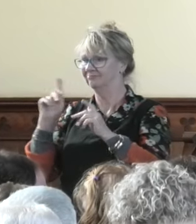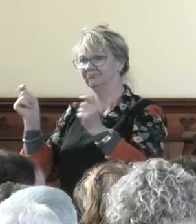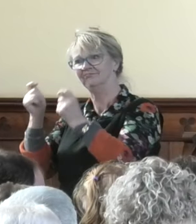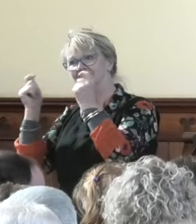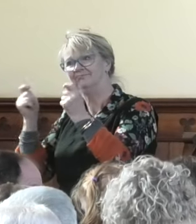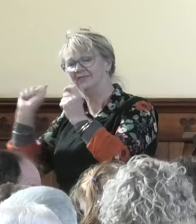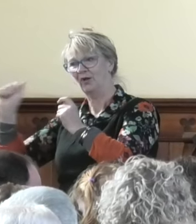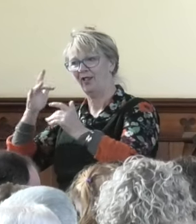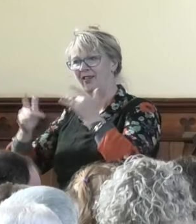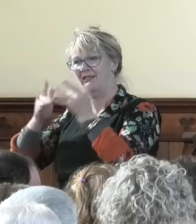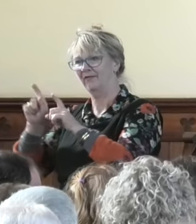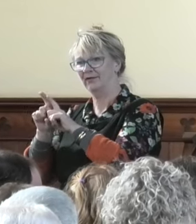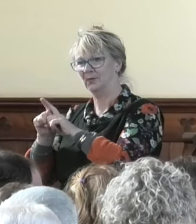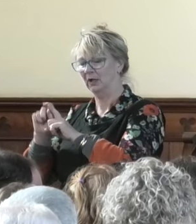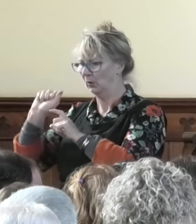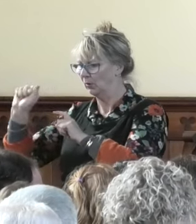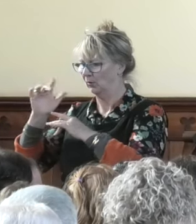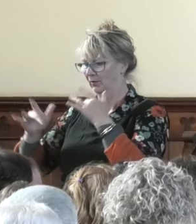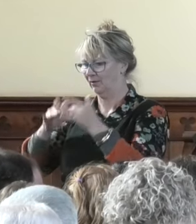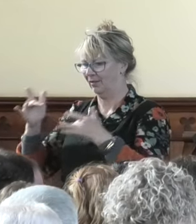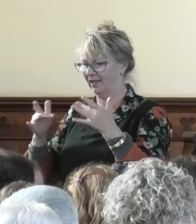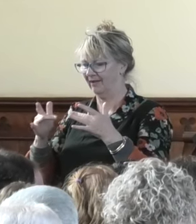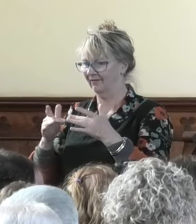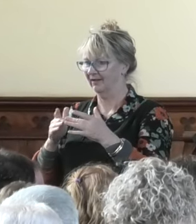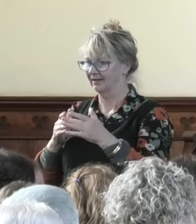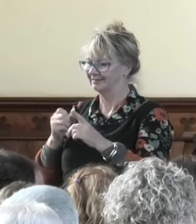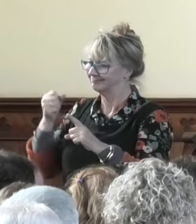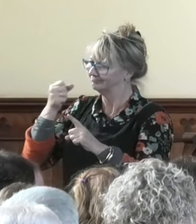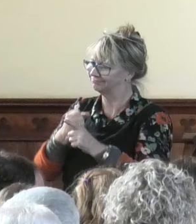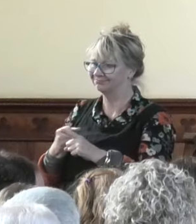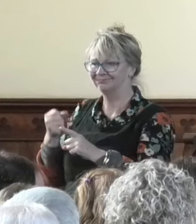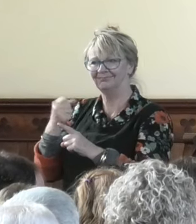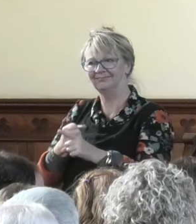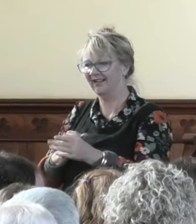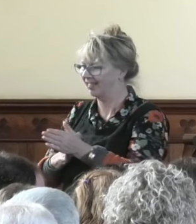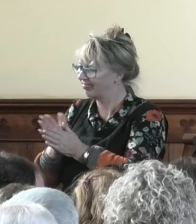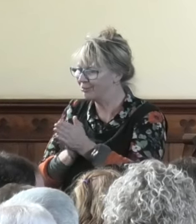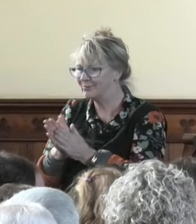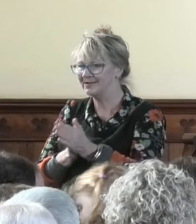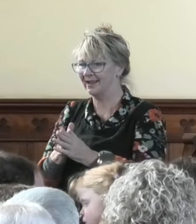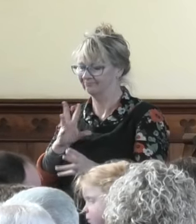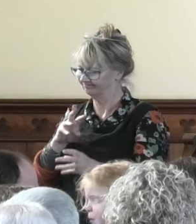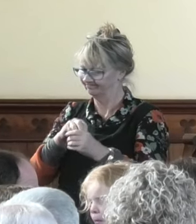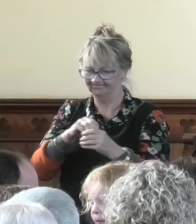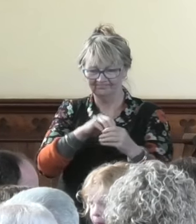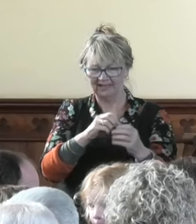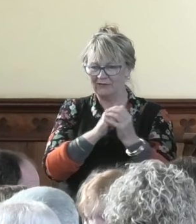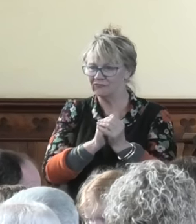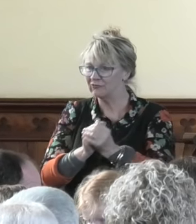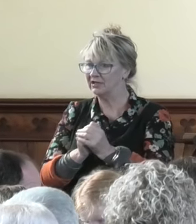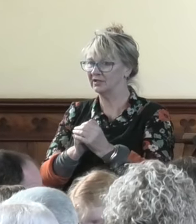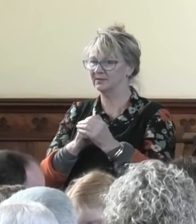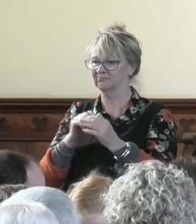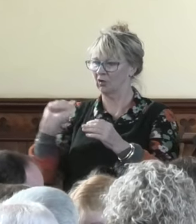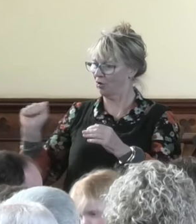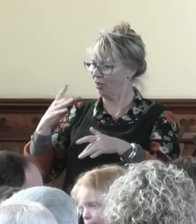too. We celebrate Rinska's unflagging enthusiasm and contribution to friendships, to the community,